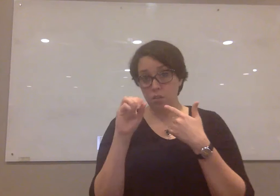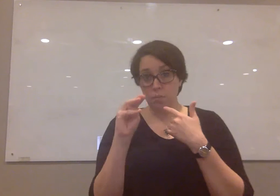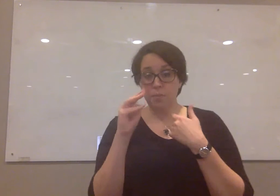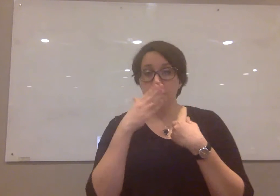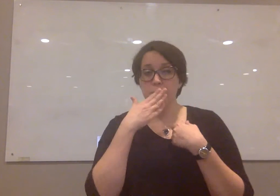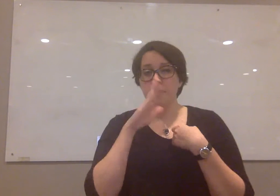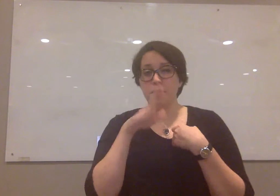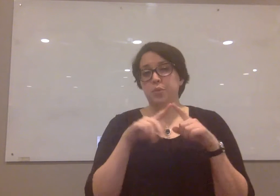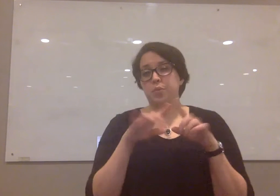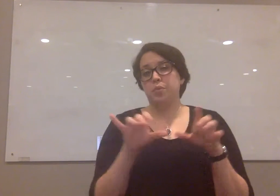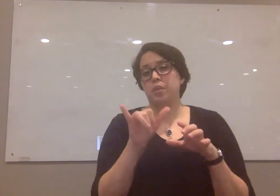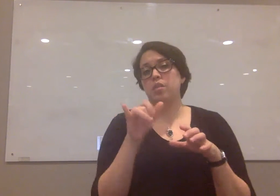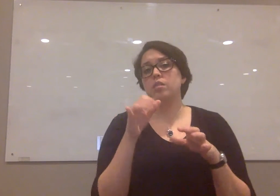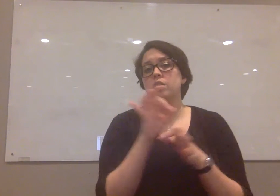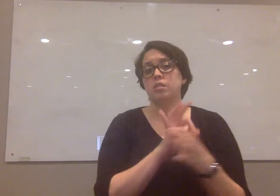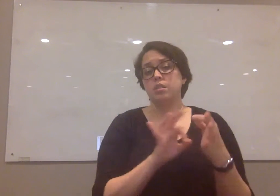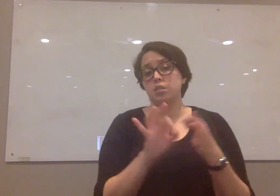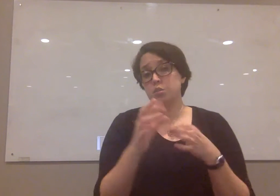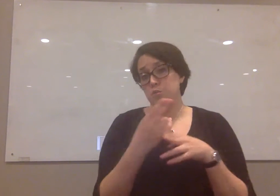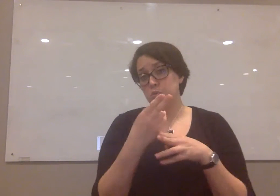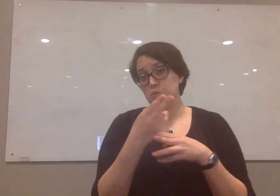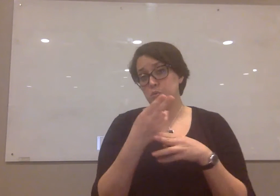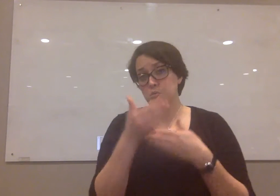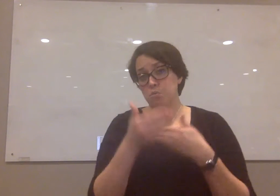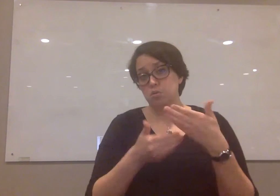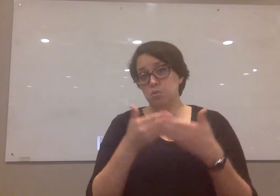instead want to use a process registry where you can use more complex keys.